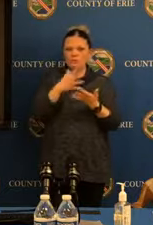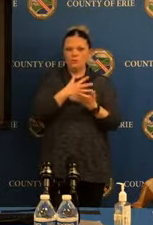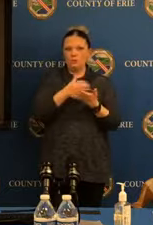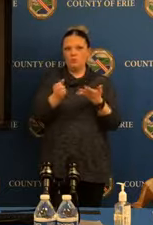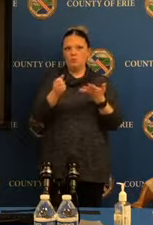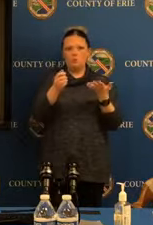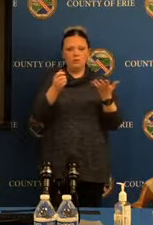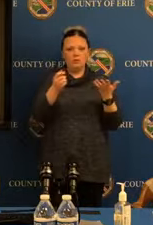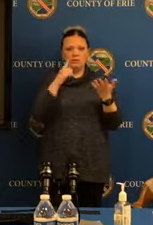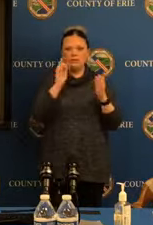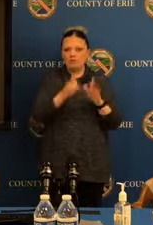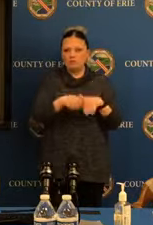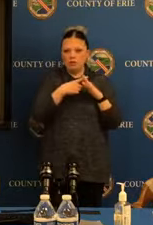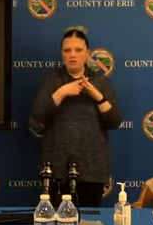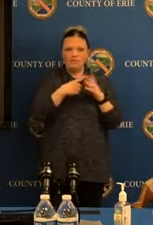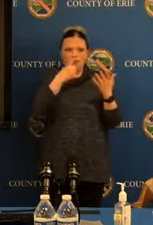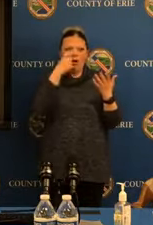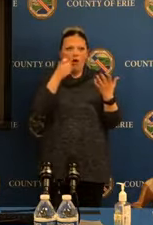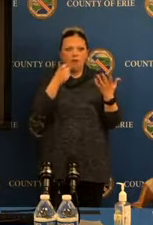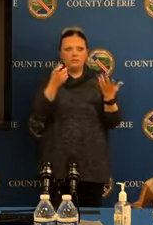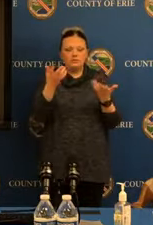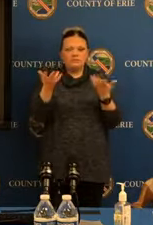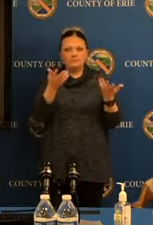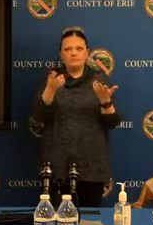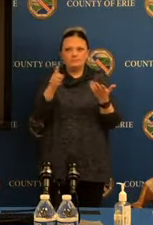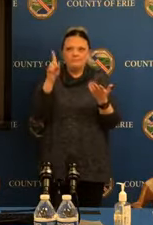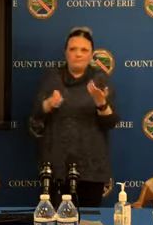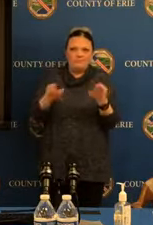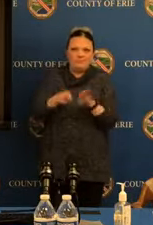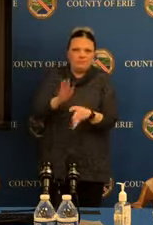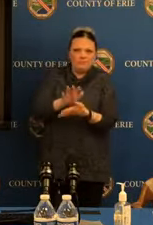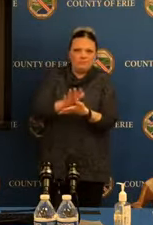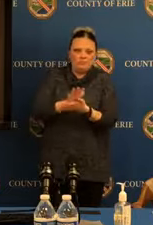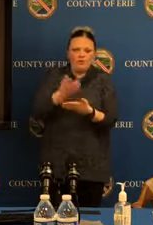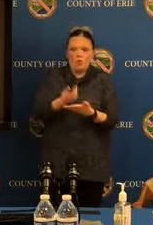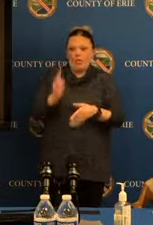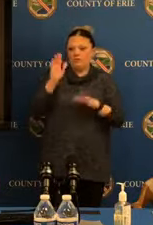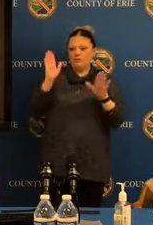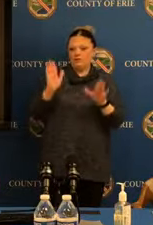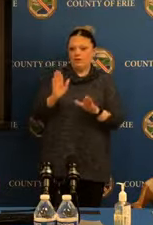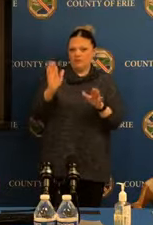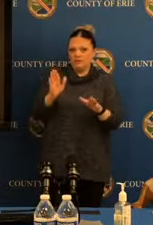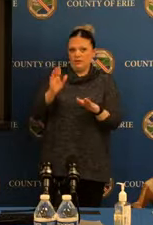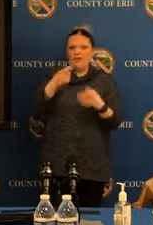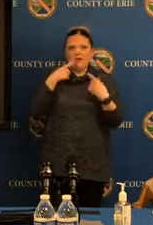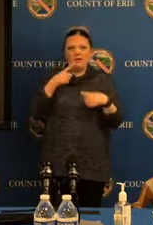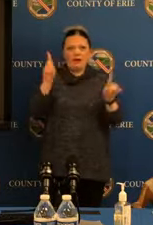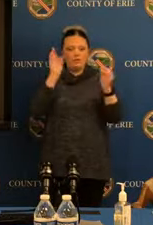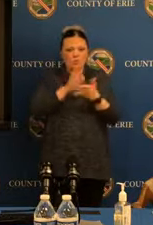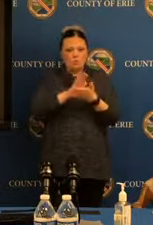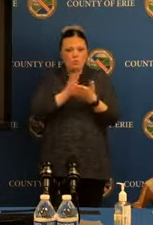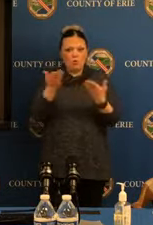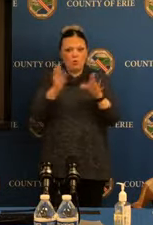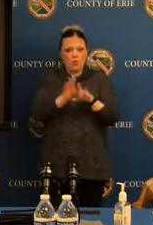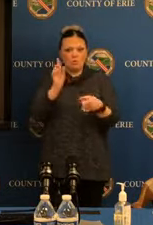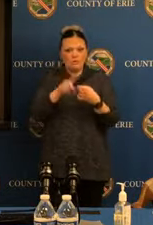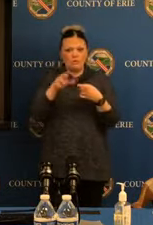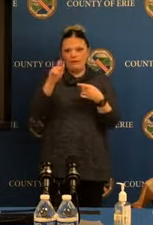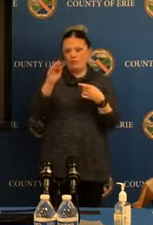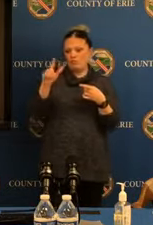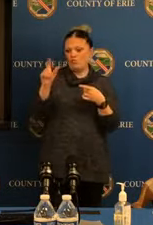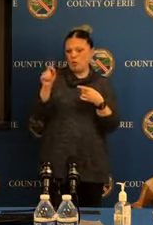the need to close the schools. So last Sunday, when it was announced that the schools would be closed until April 20th,